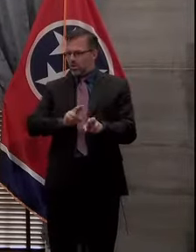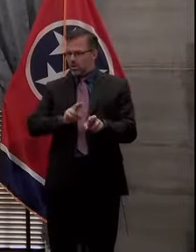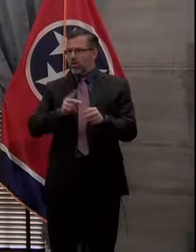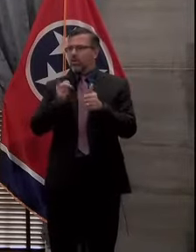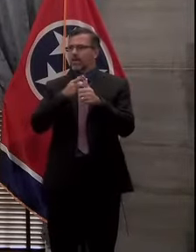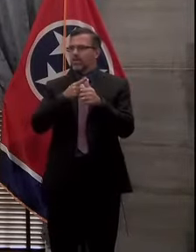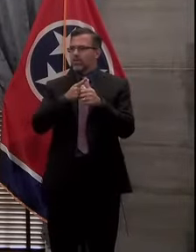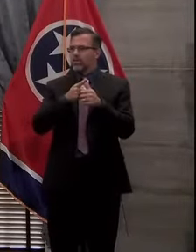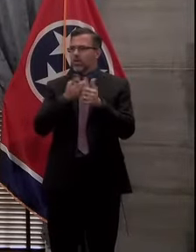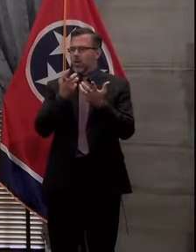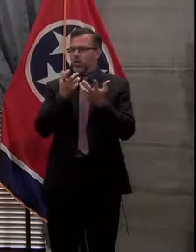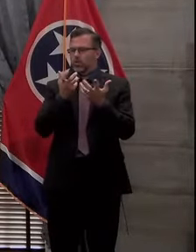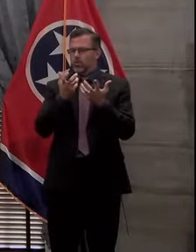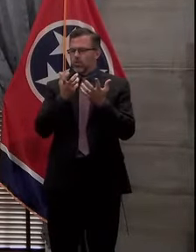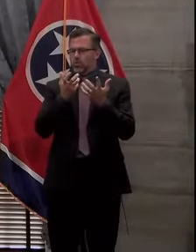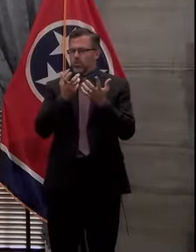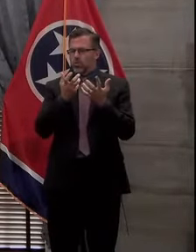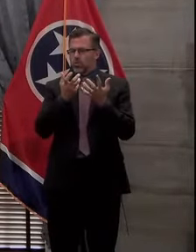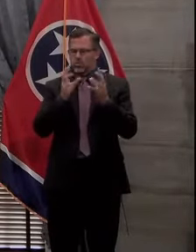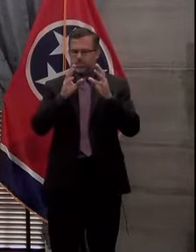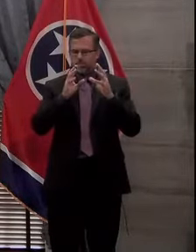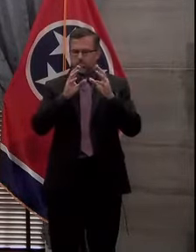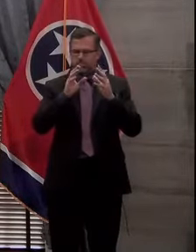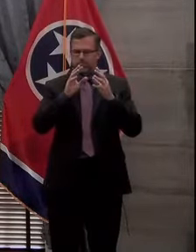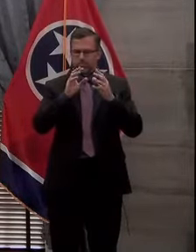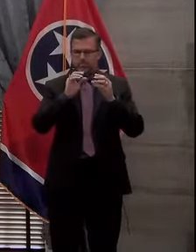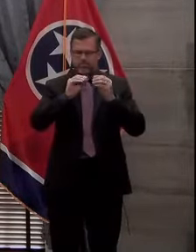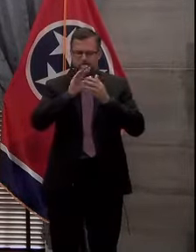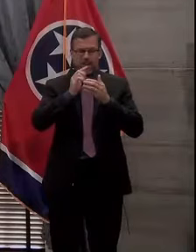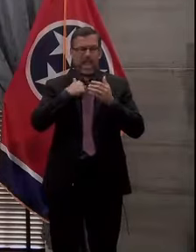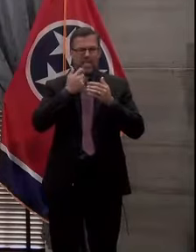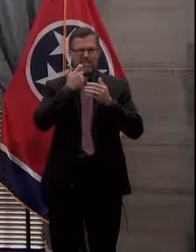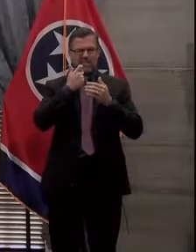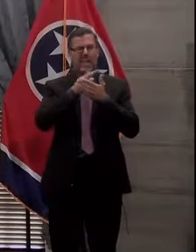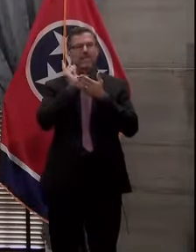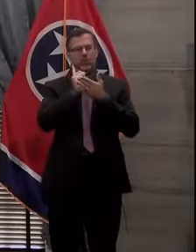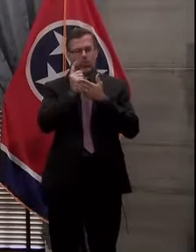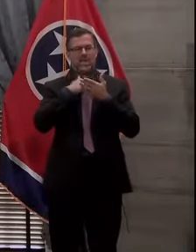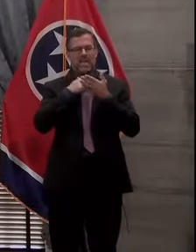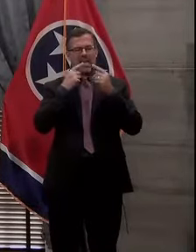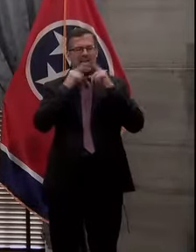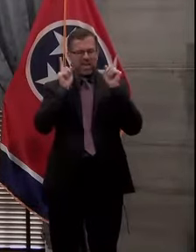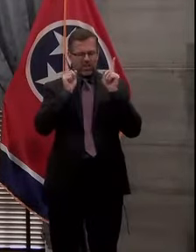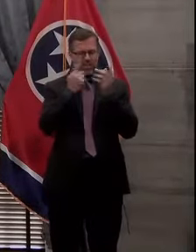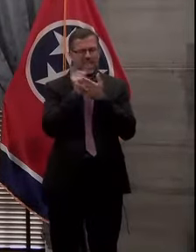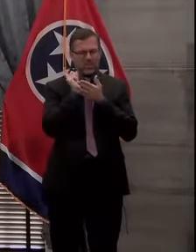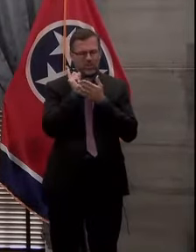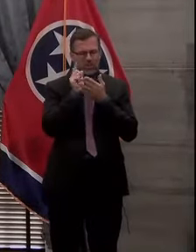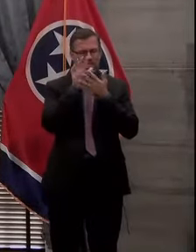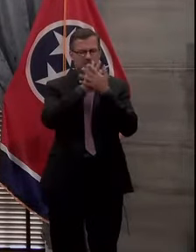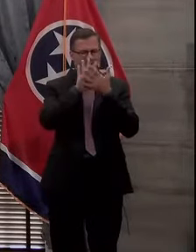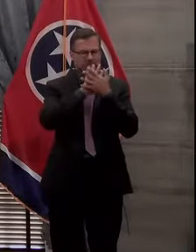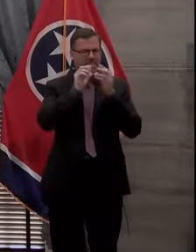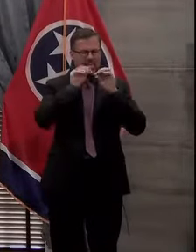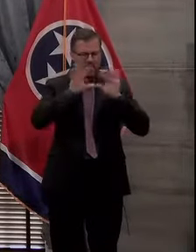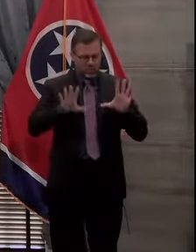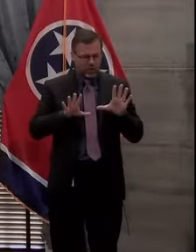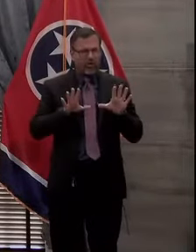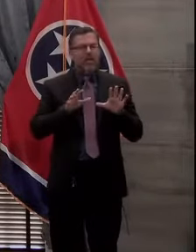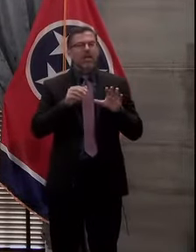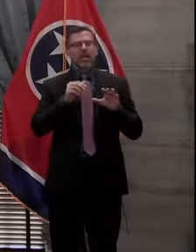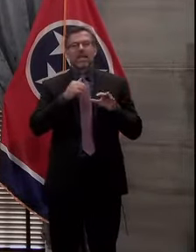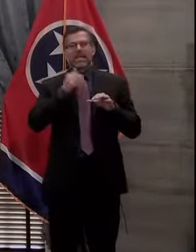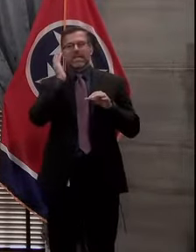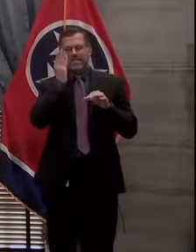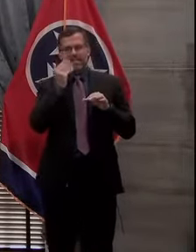to take just a moment to clarify. I made a statement last week that was seemingly misinterpreted that we're not going to track it at